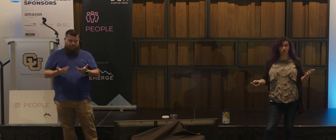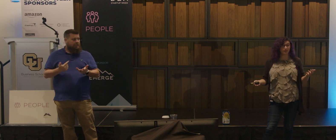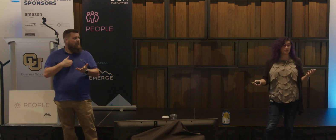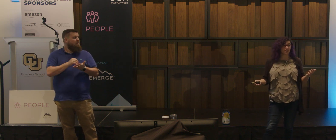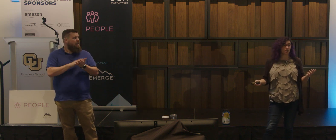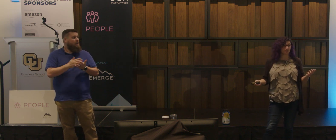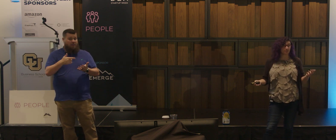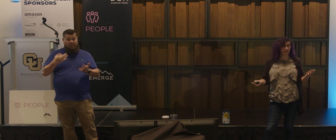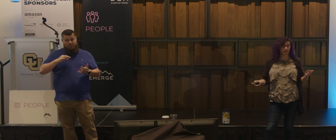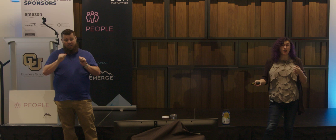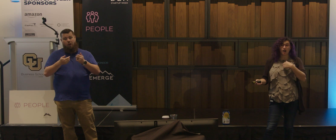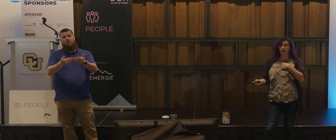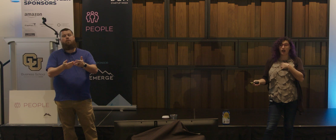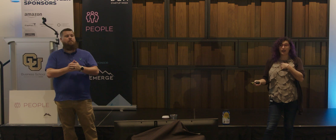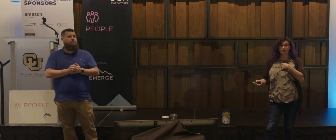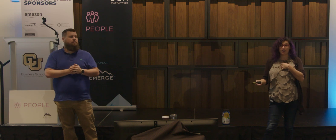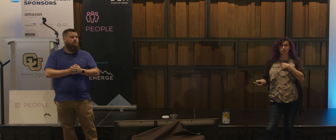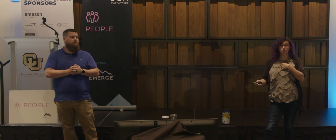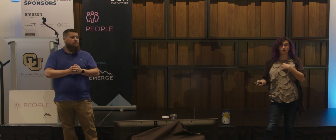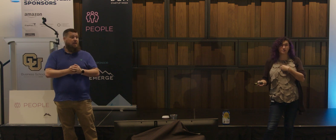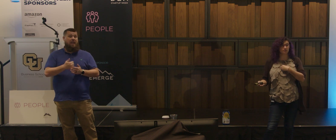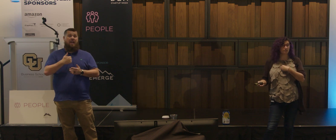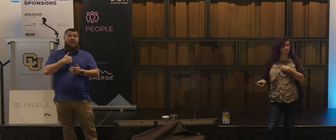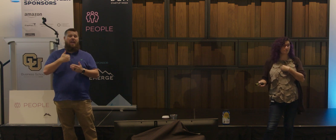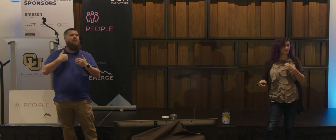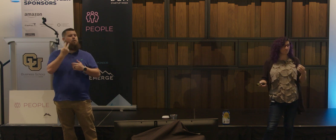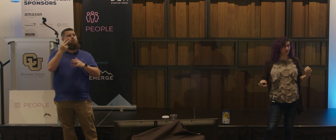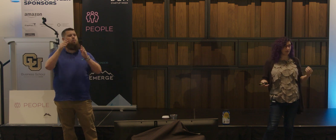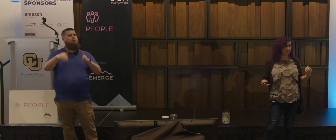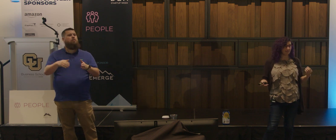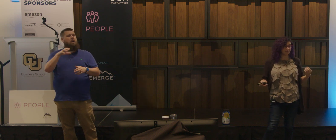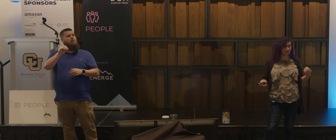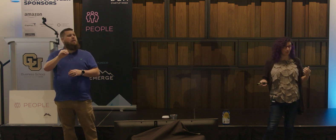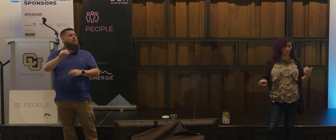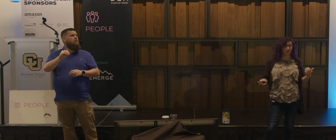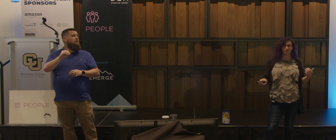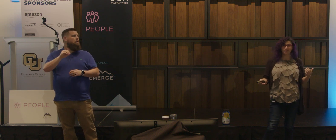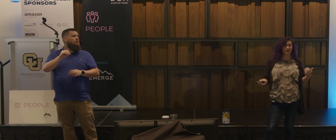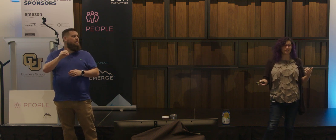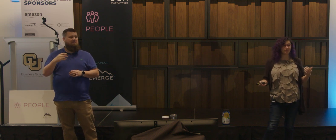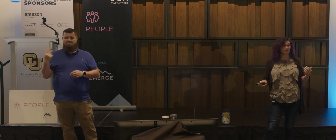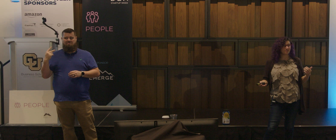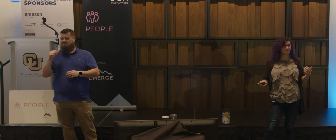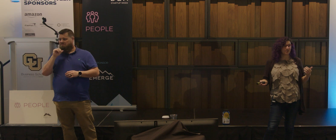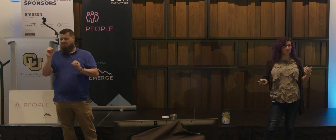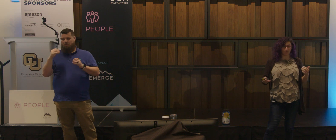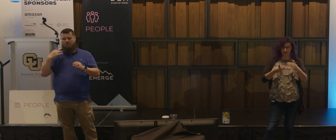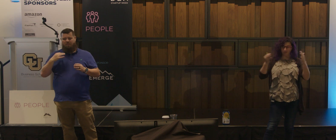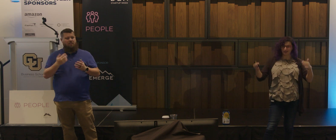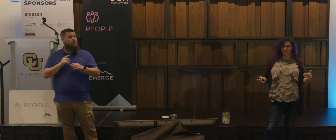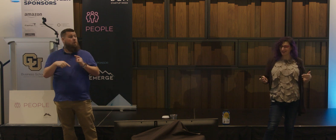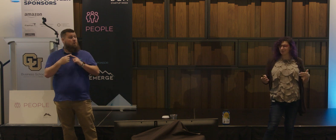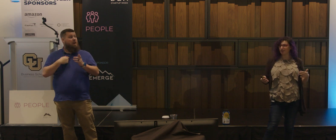down, here are the benefits I can offer, right? I have a 2-person company. We don't really have any benefits, but